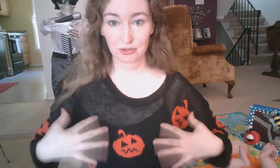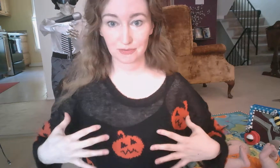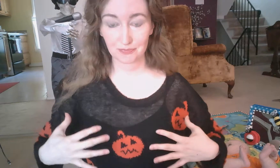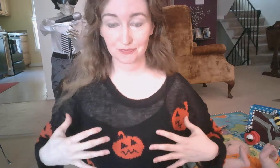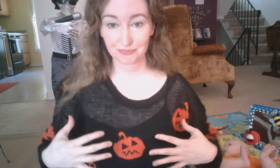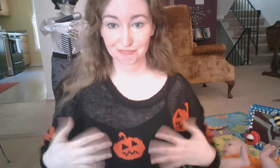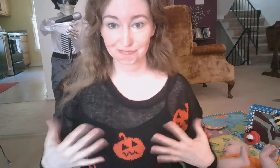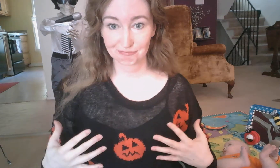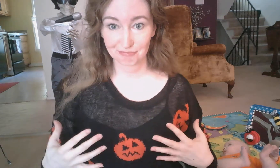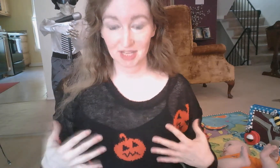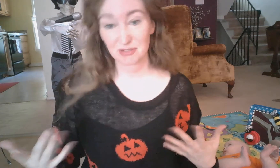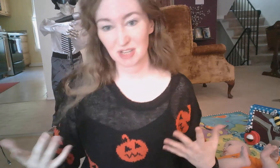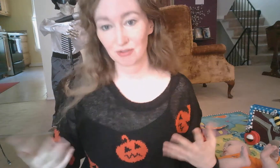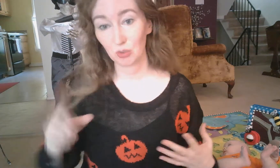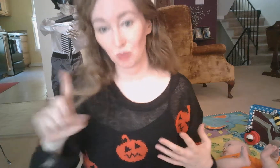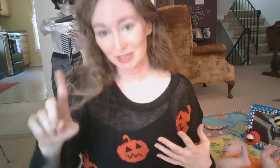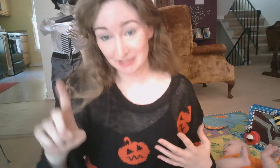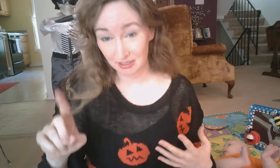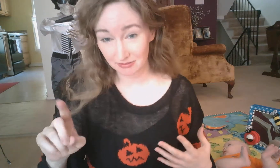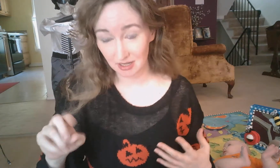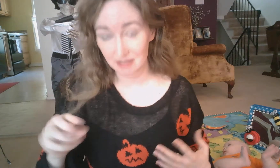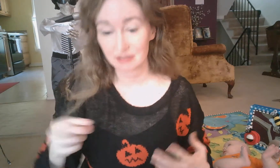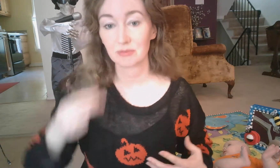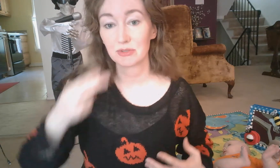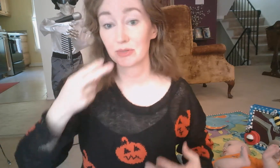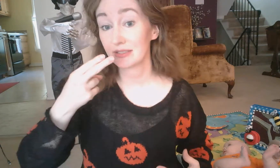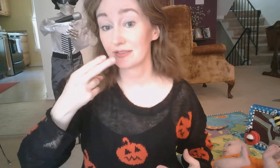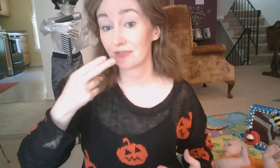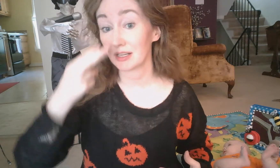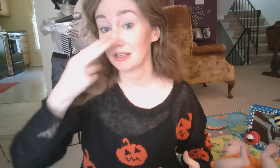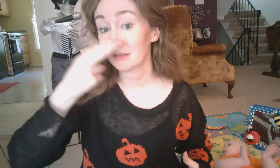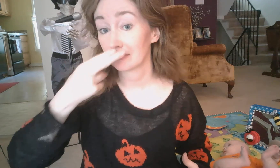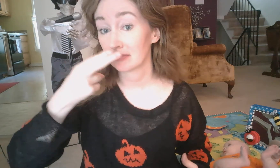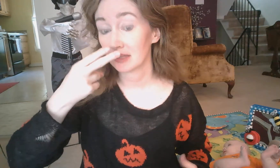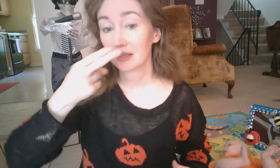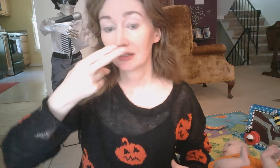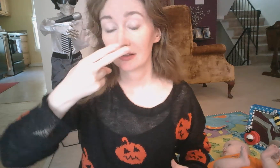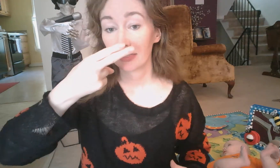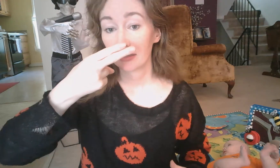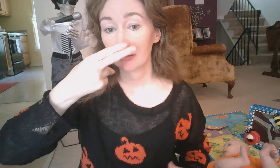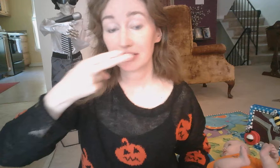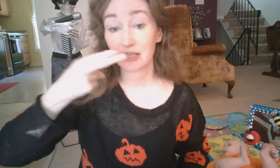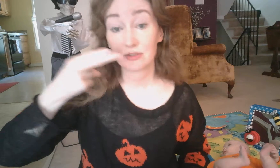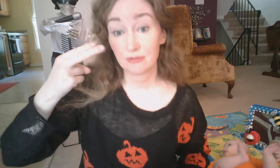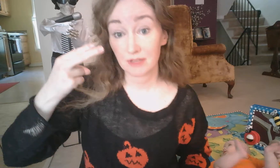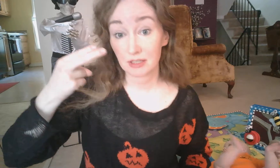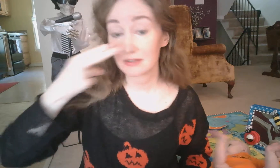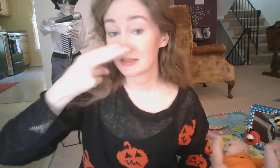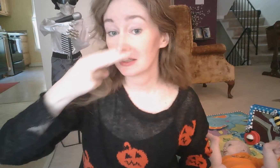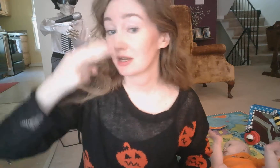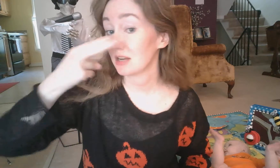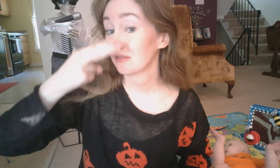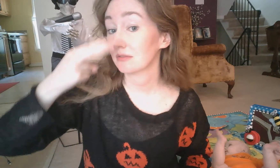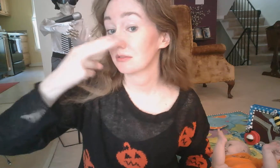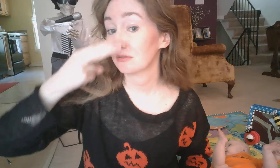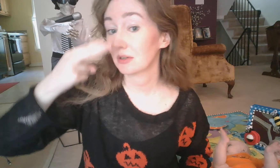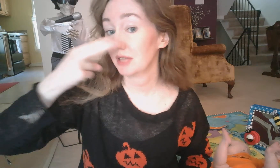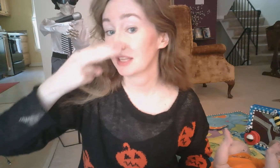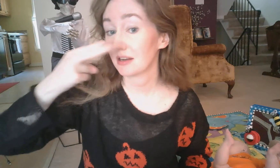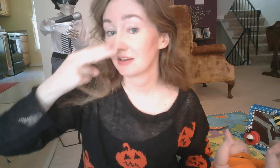clothes. There's not really one sign for costume. So this is funny. You take your two fingers and you kind of go like that around